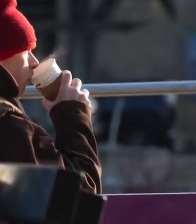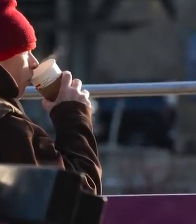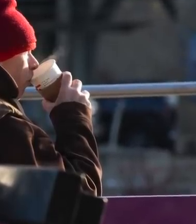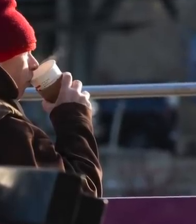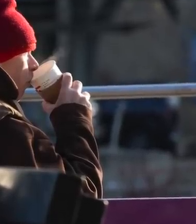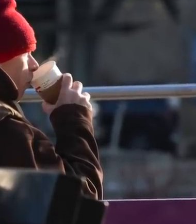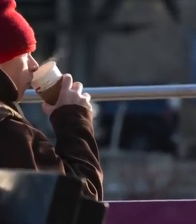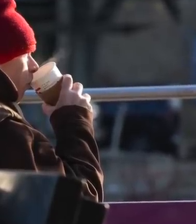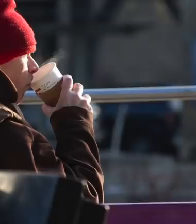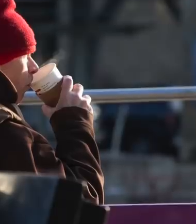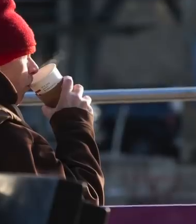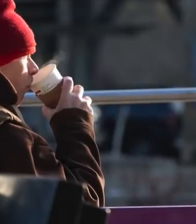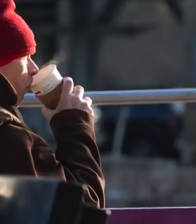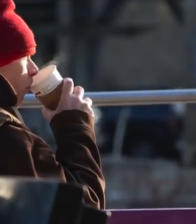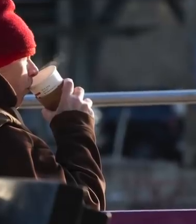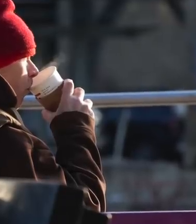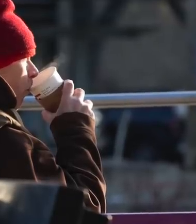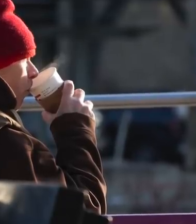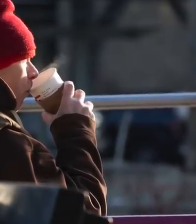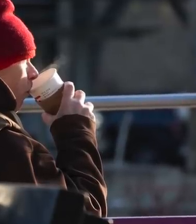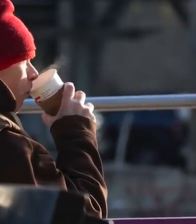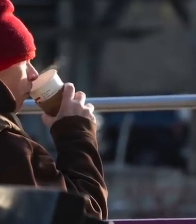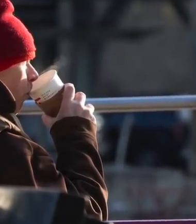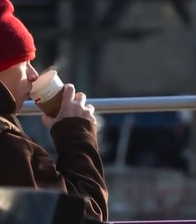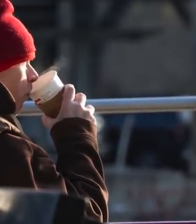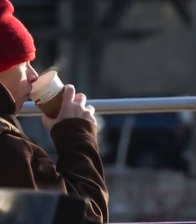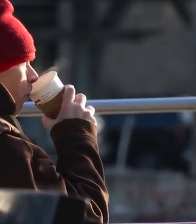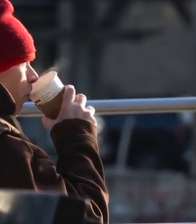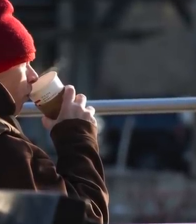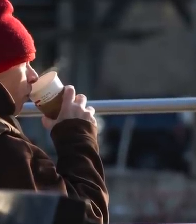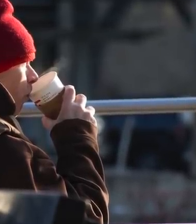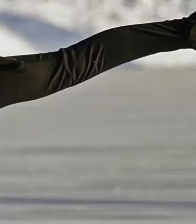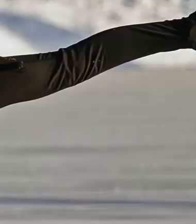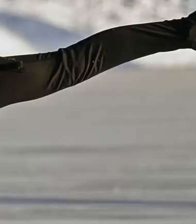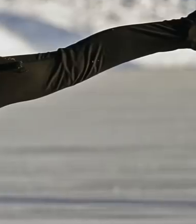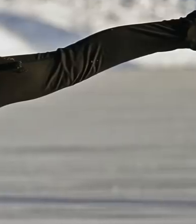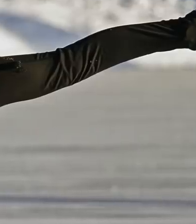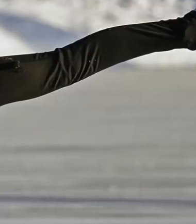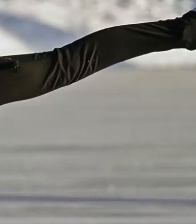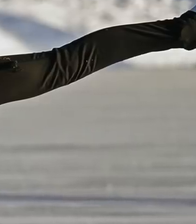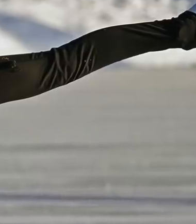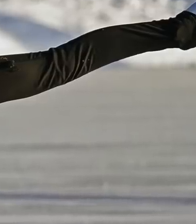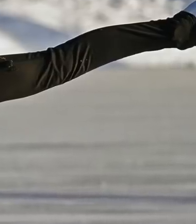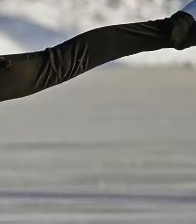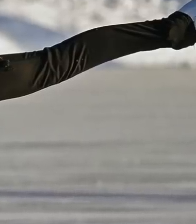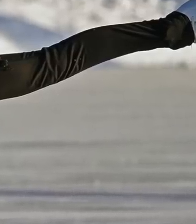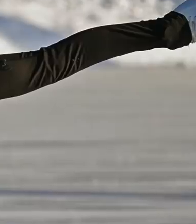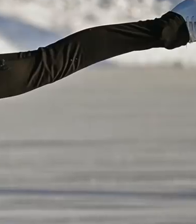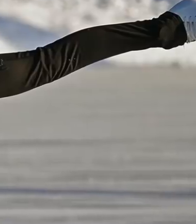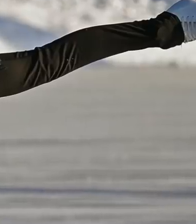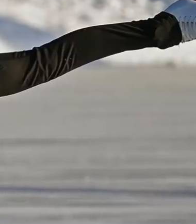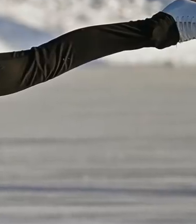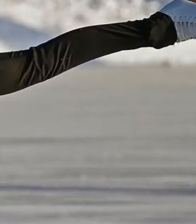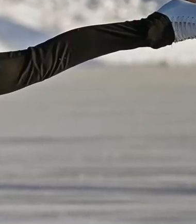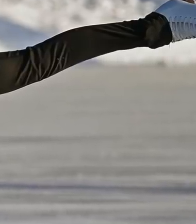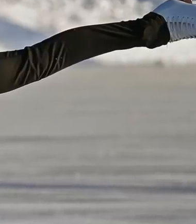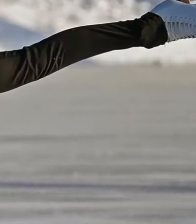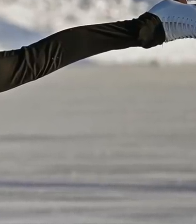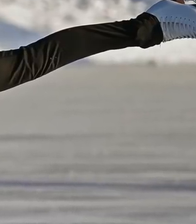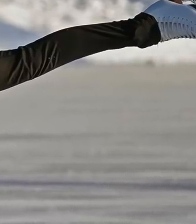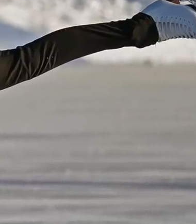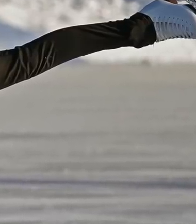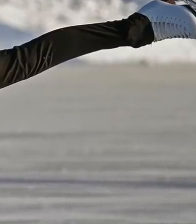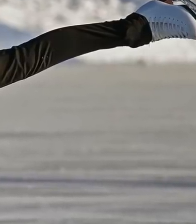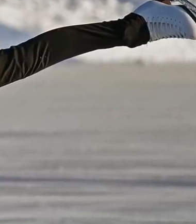having fewer people showing symptoms and needing testing is a good thing, I want to remind anyone who experiences any symptom of